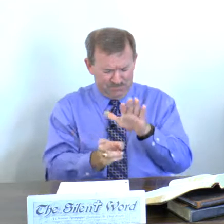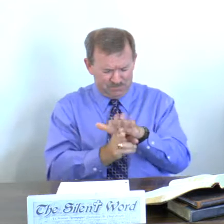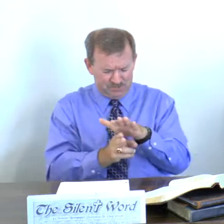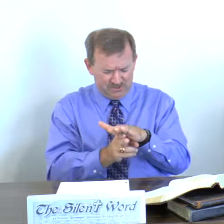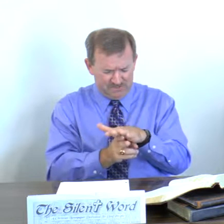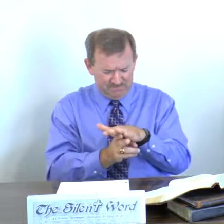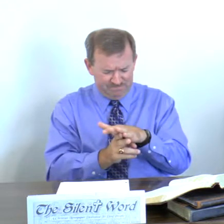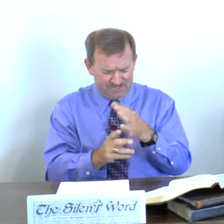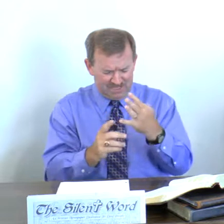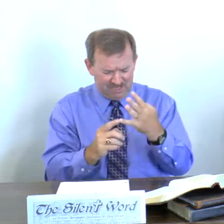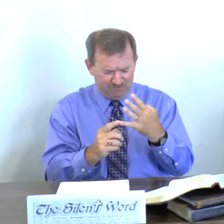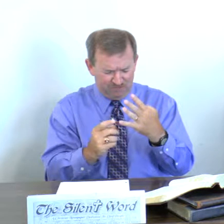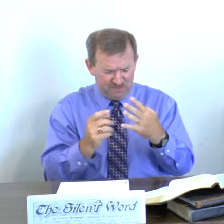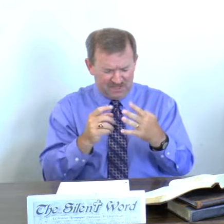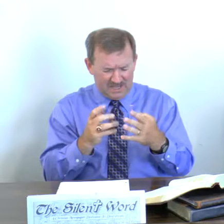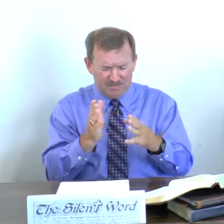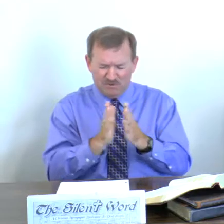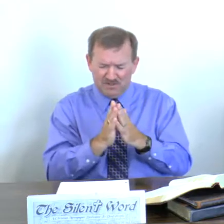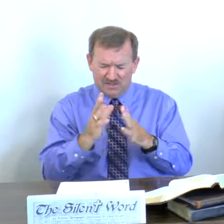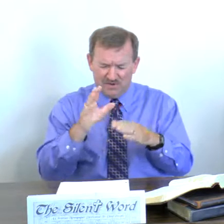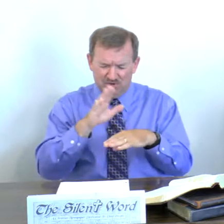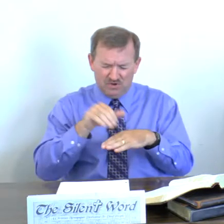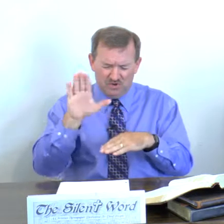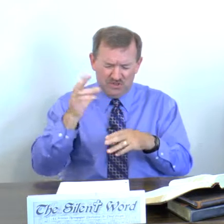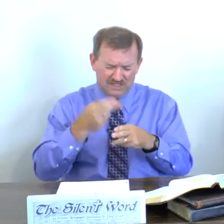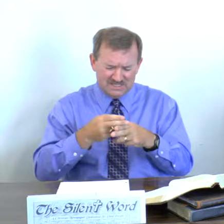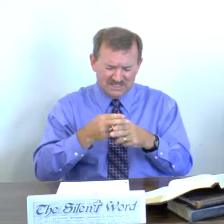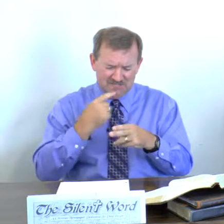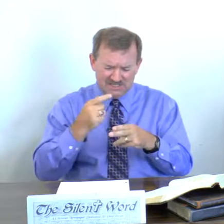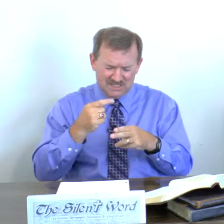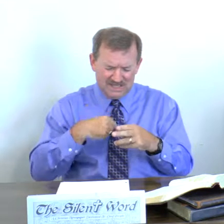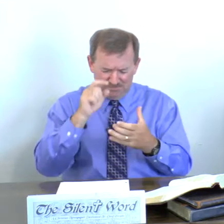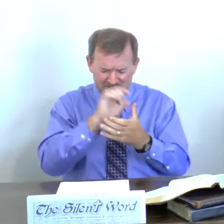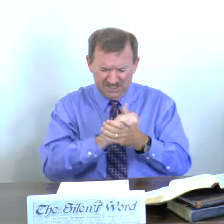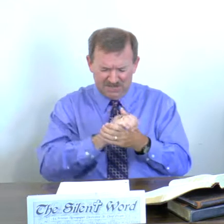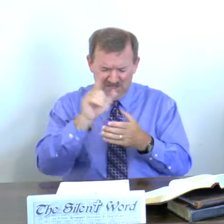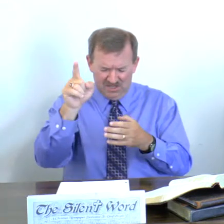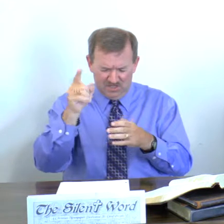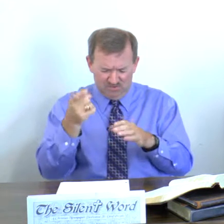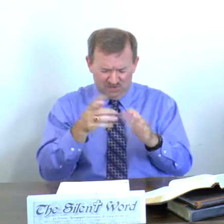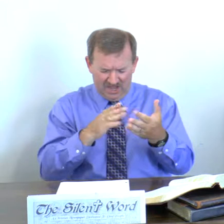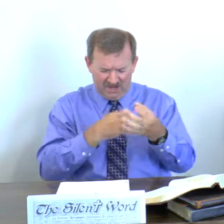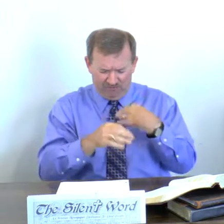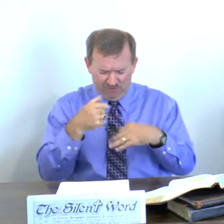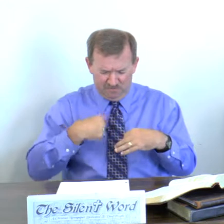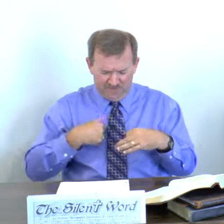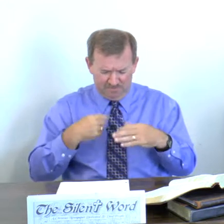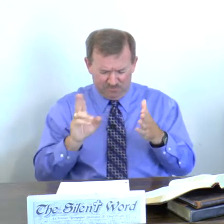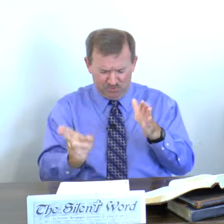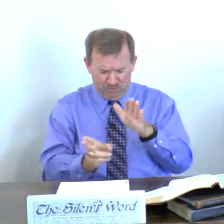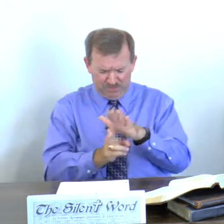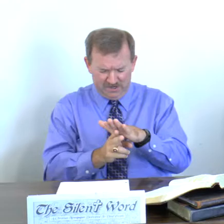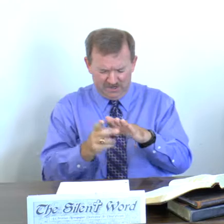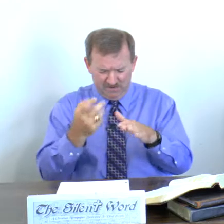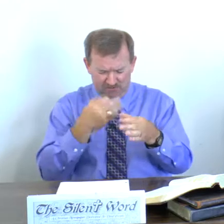was buried. And fourth, I pray that they would call on His name and say, I believe you died for me, were buried